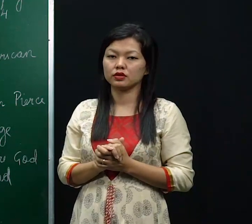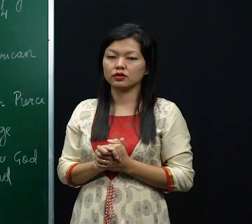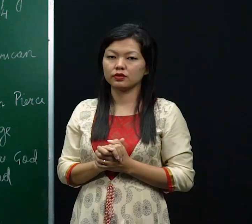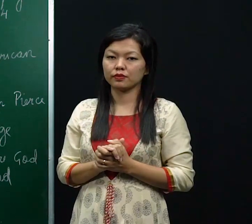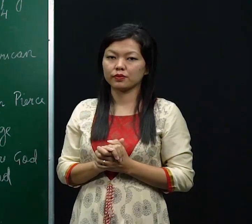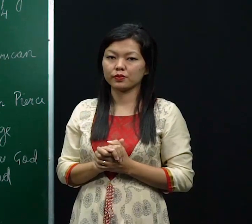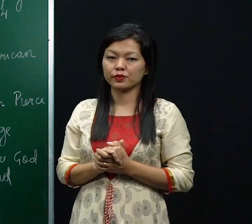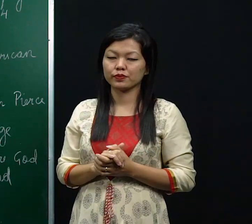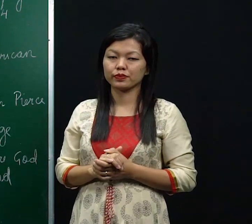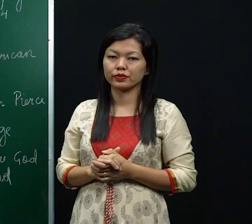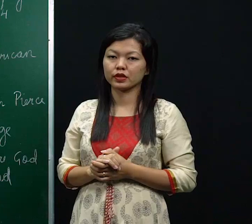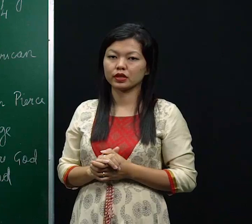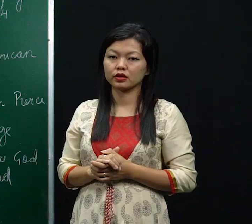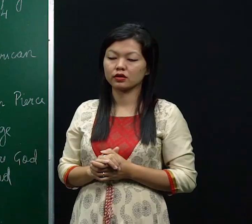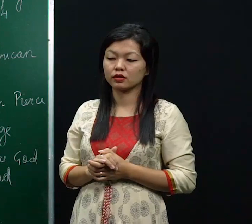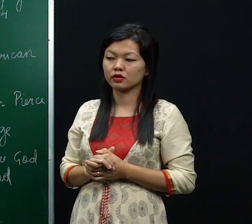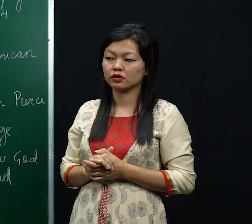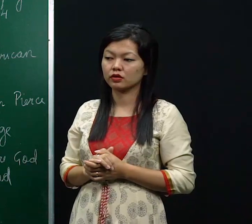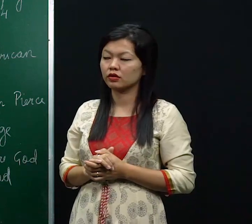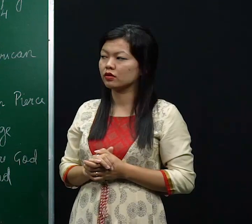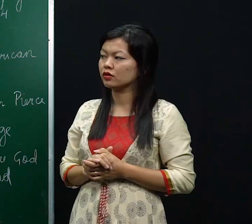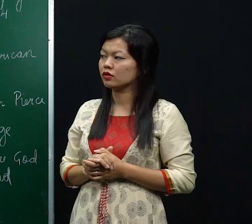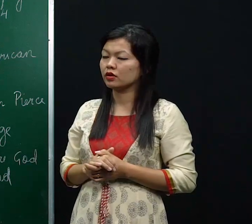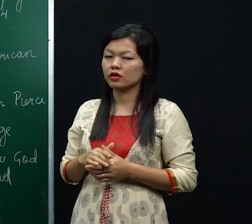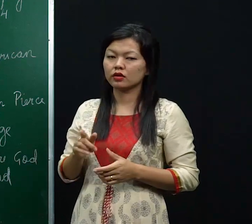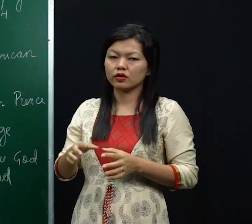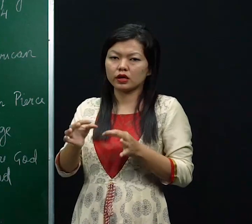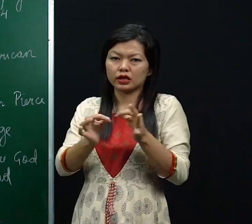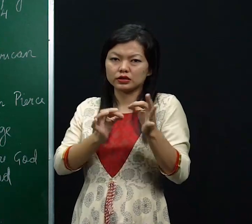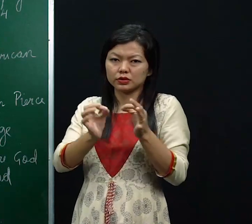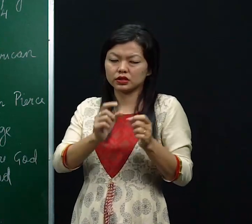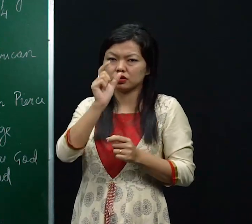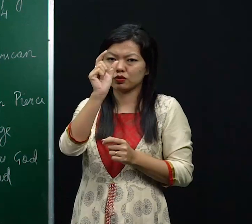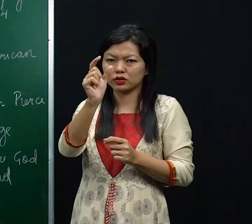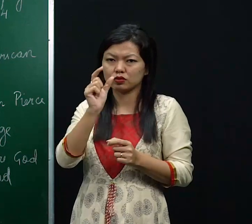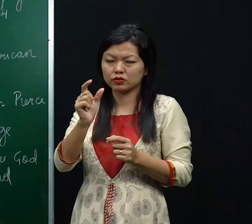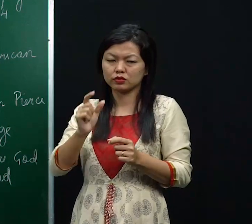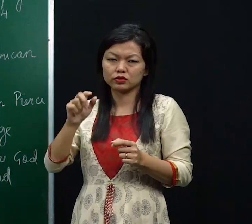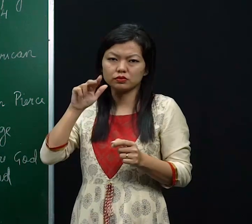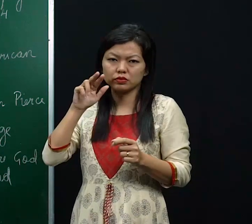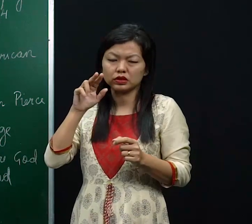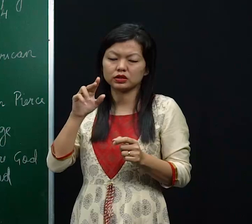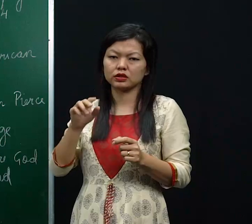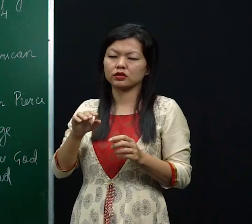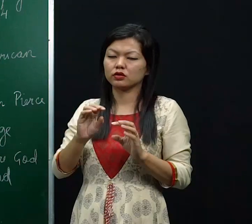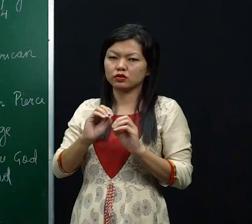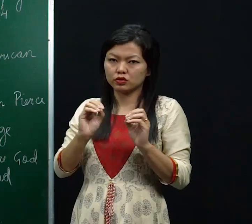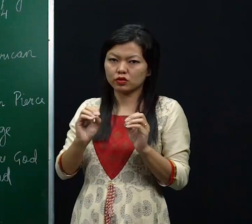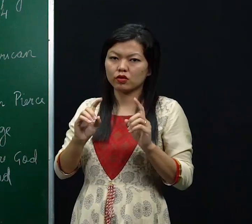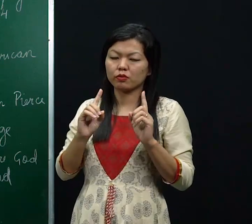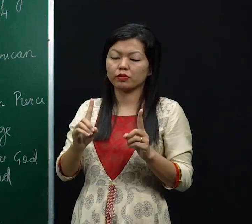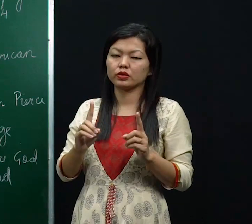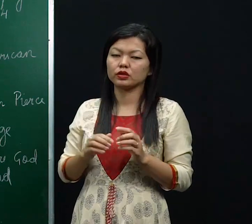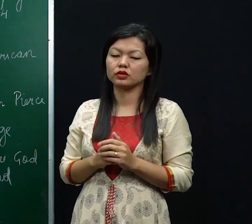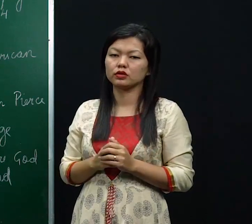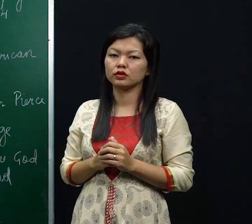is ahead of them. And here, I will not be explaining all the words in details, but I would also recommend you, and I strongly